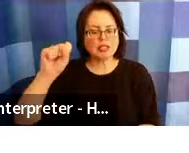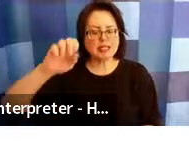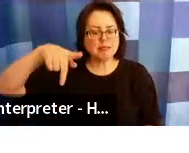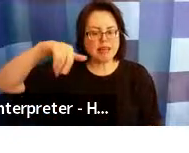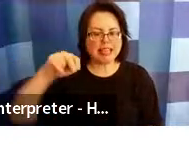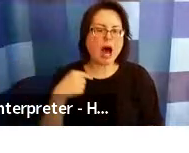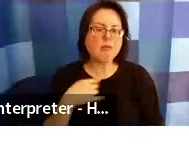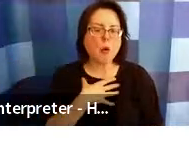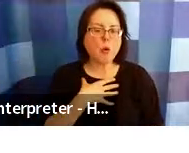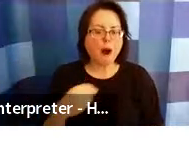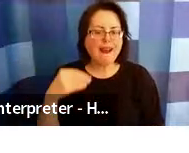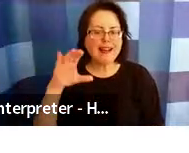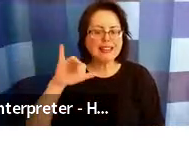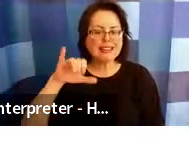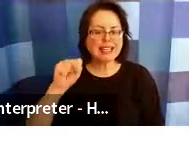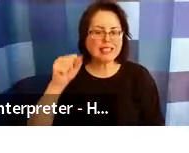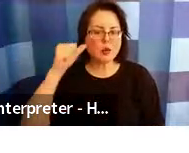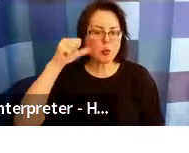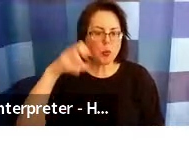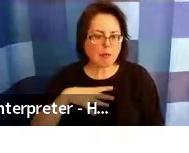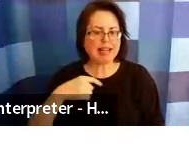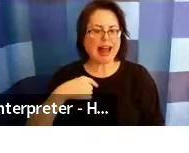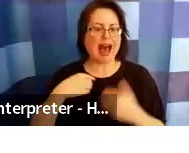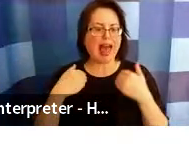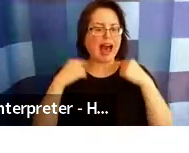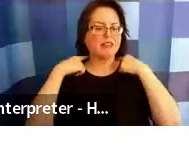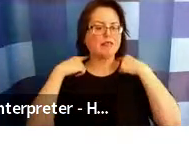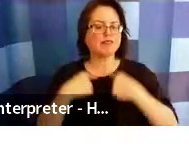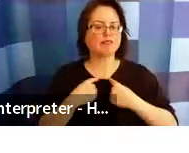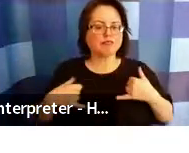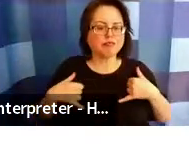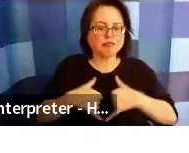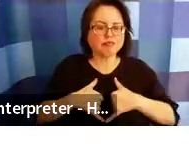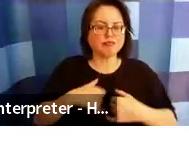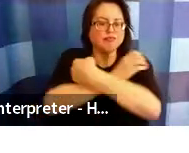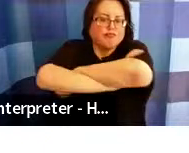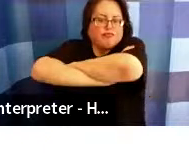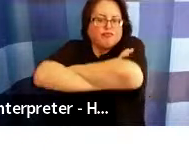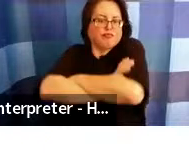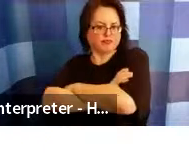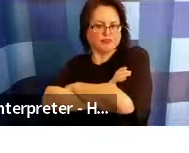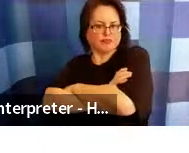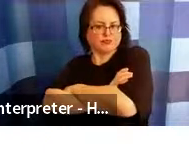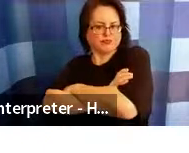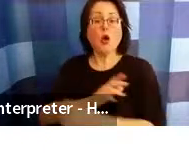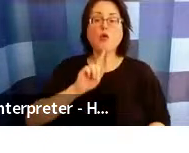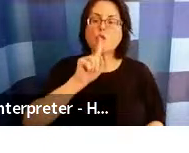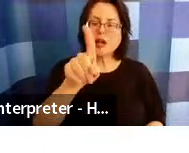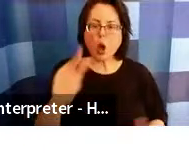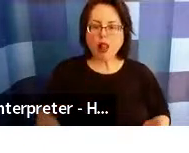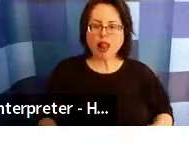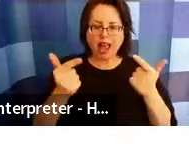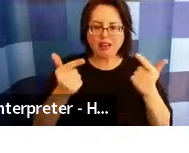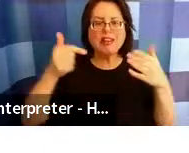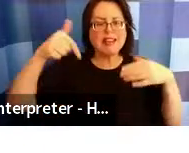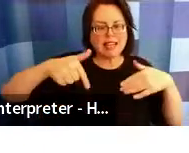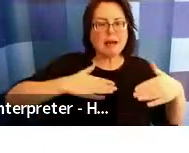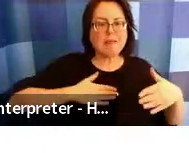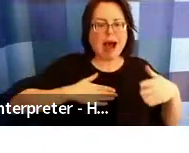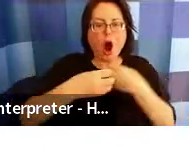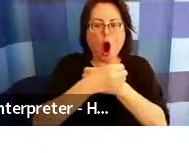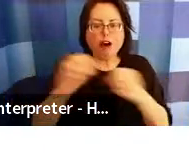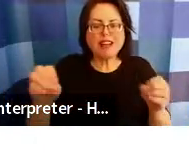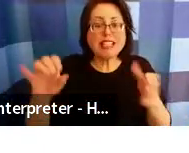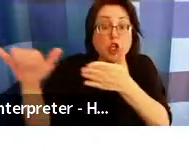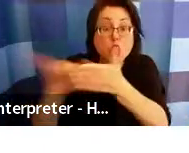On the screen, I'm wearing a collared shirt and a blazer with my arms crossed. In real life, I'm in my office in Brooklyn, New